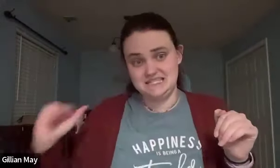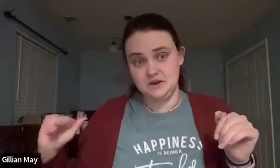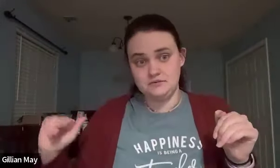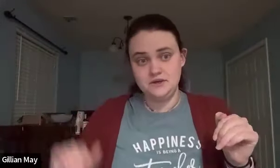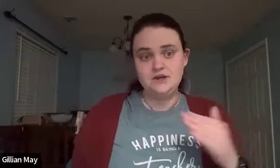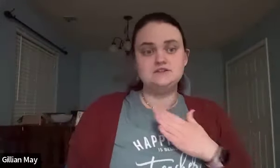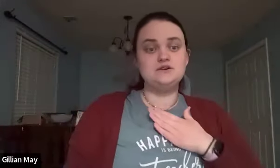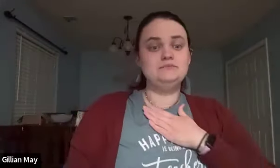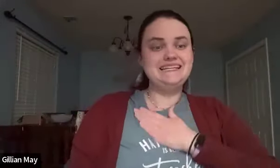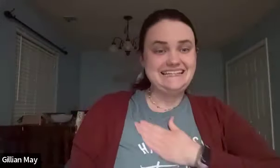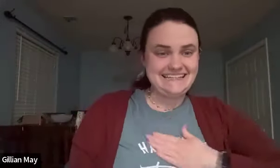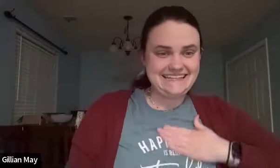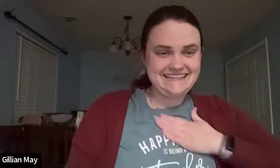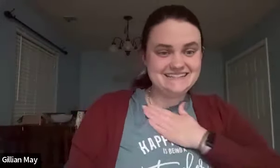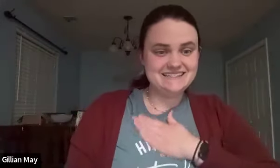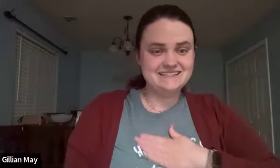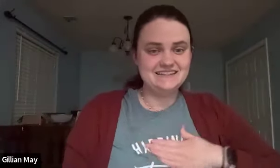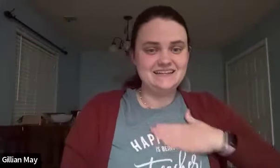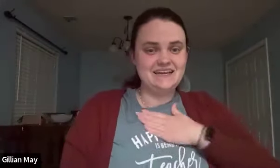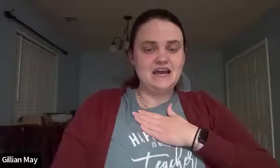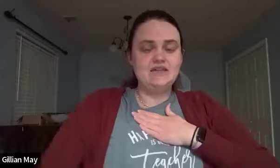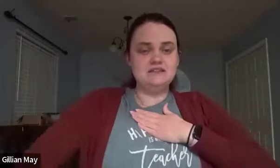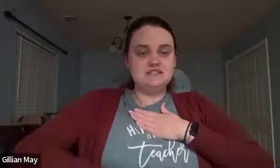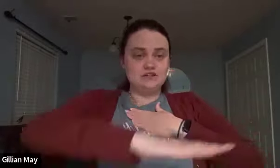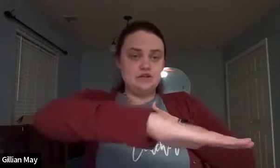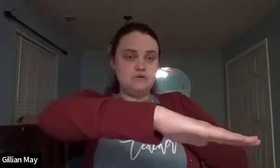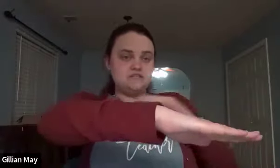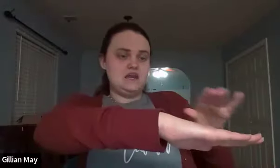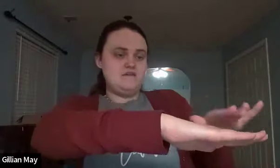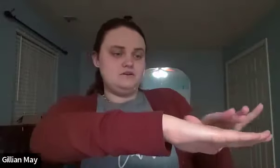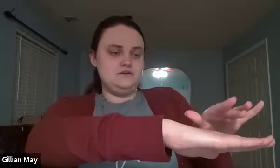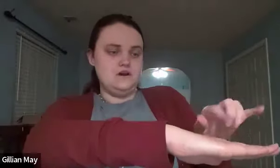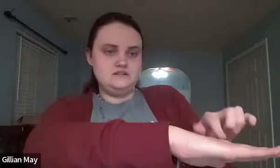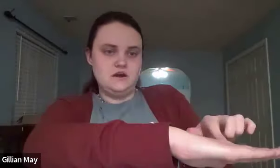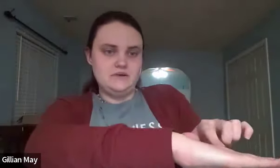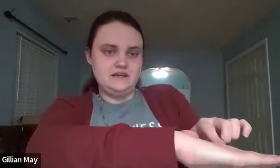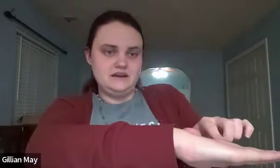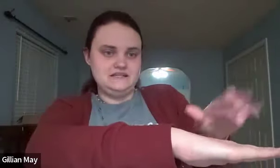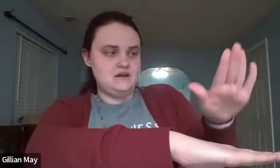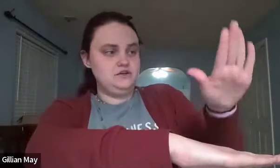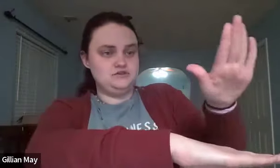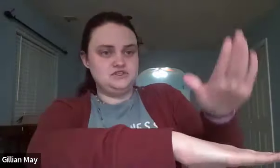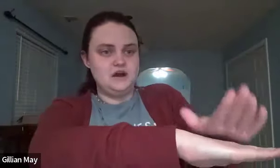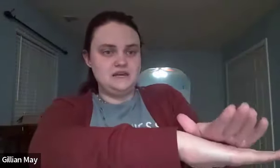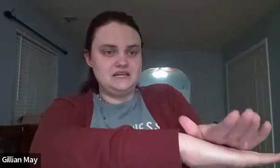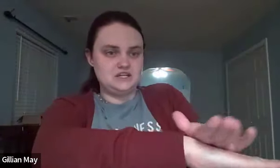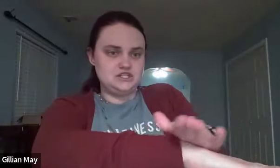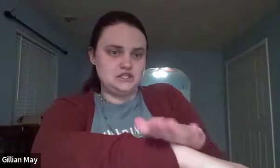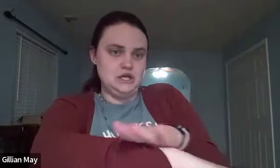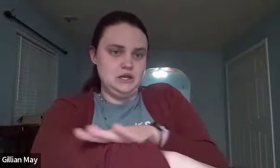slow. So please, and then slow is going to have your non-dominant kind of down. Your dominant is going to slowly go